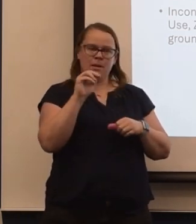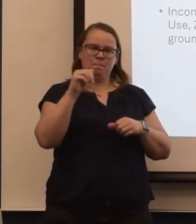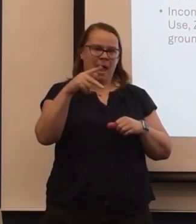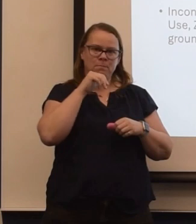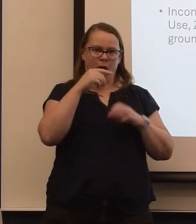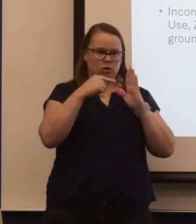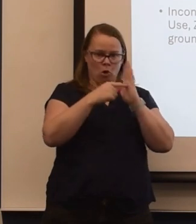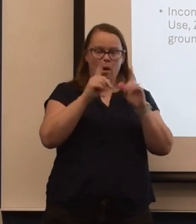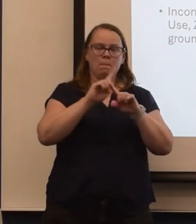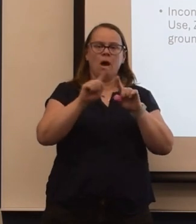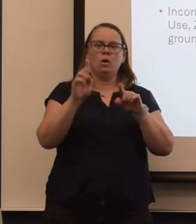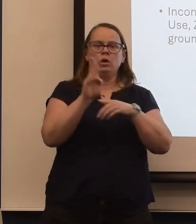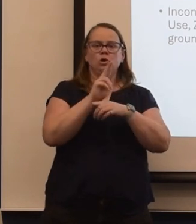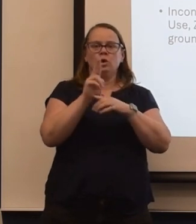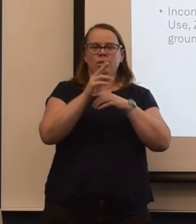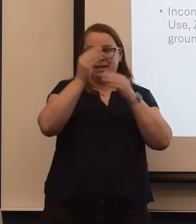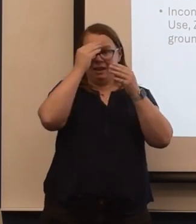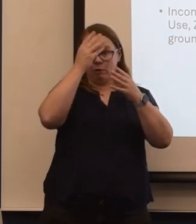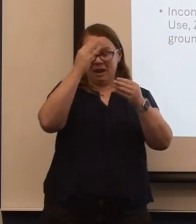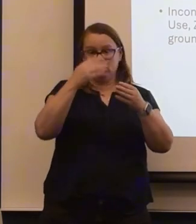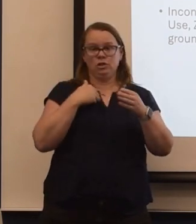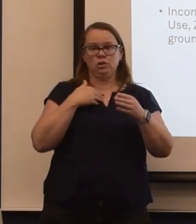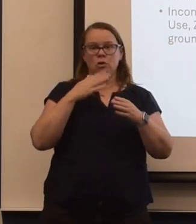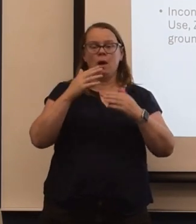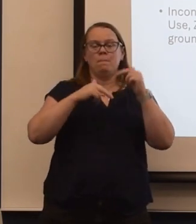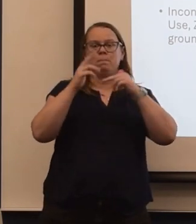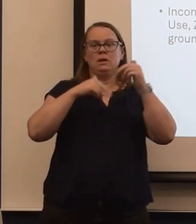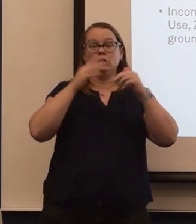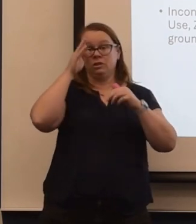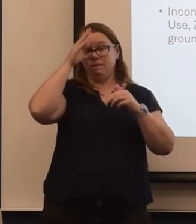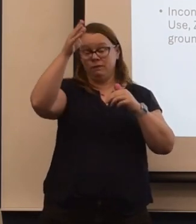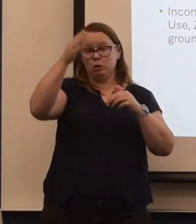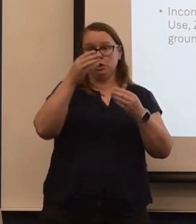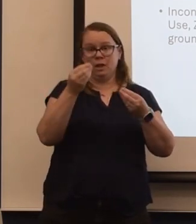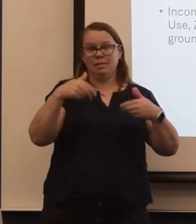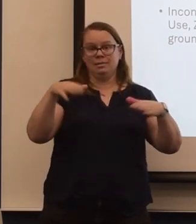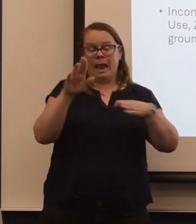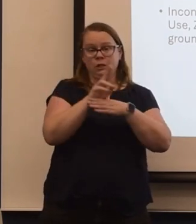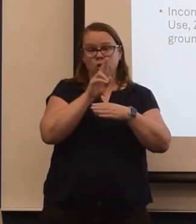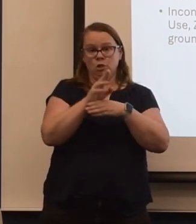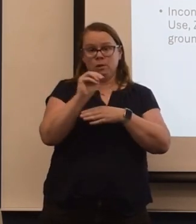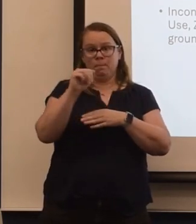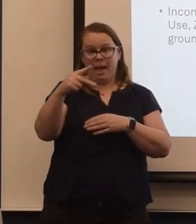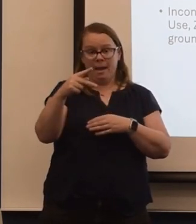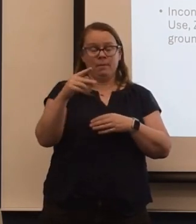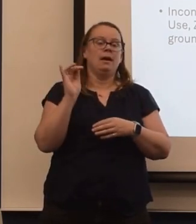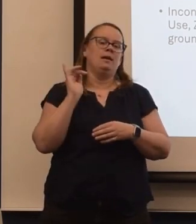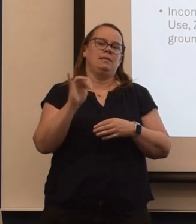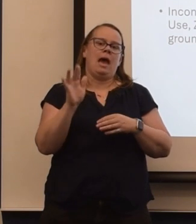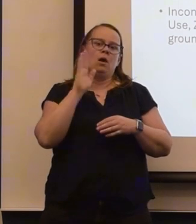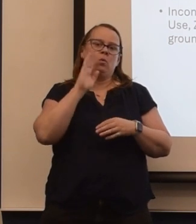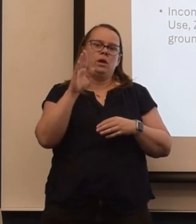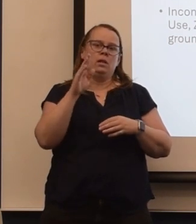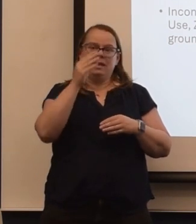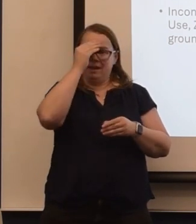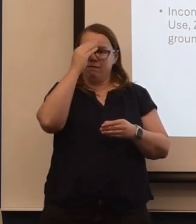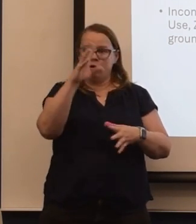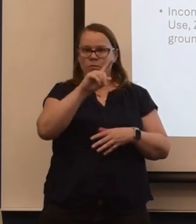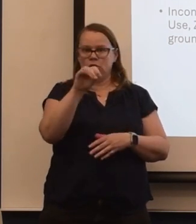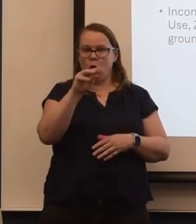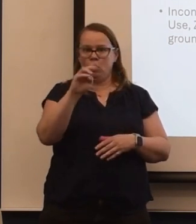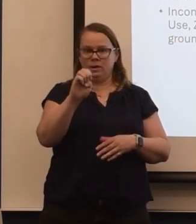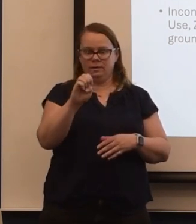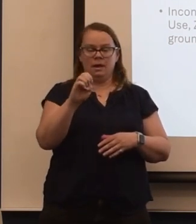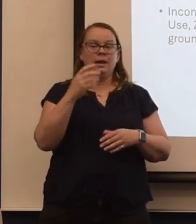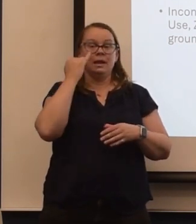this information to build our future land use map that we're in the process of updating right now, and that map will then inform the zoning. So